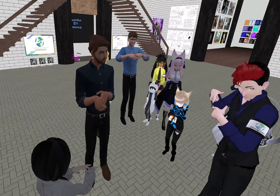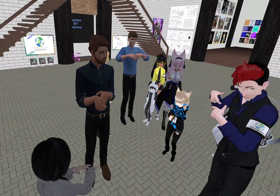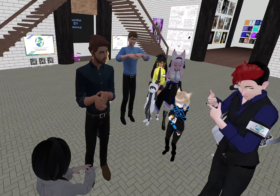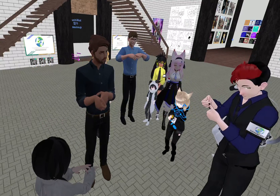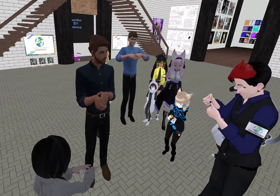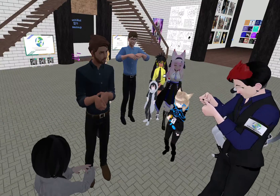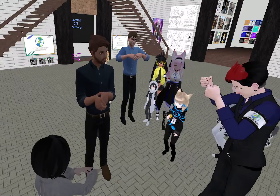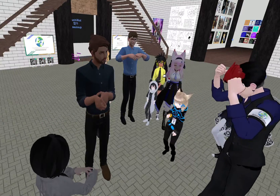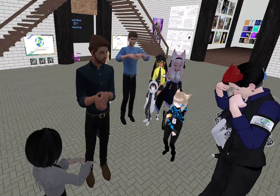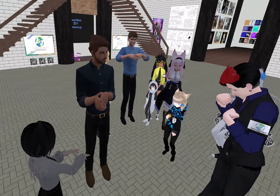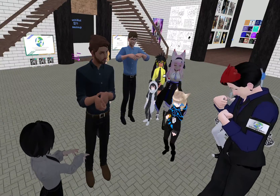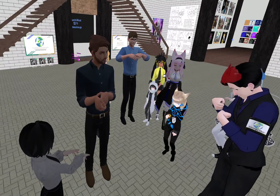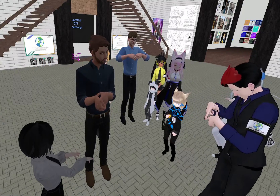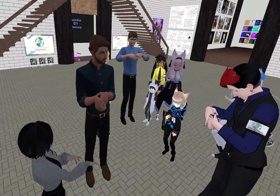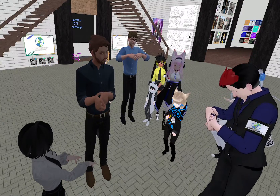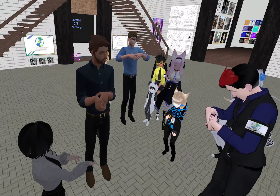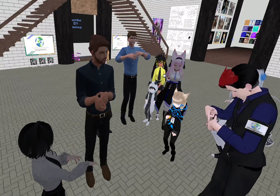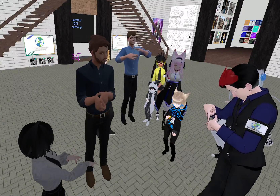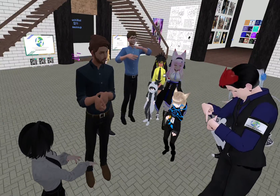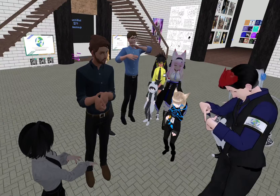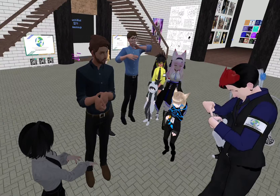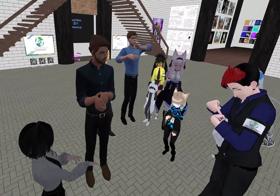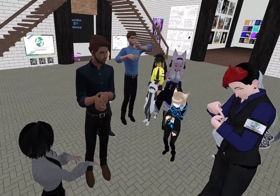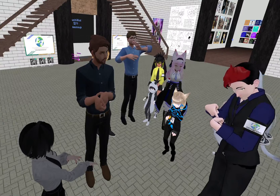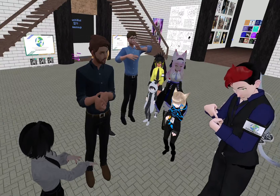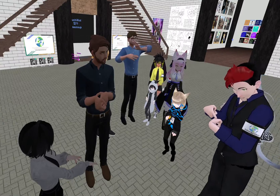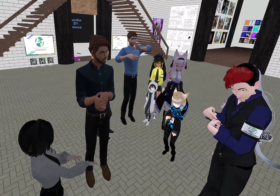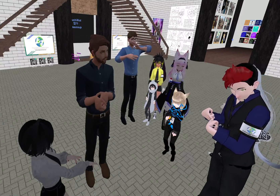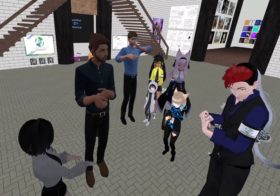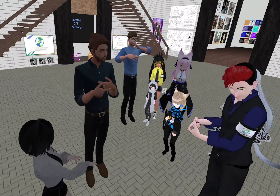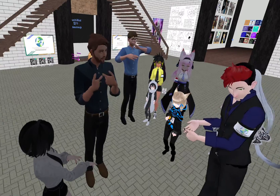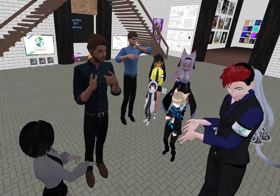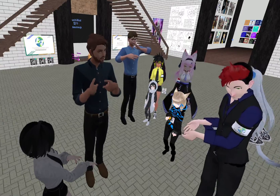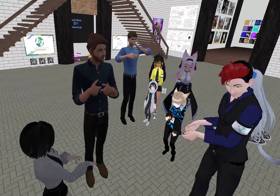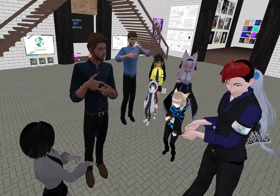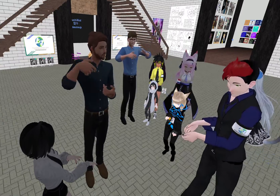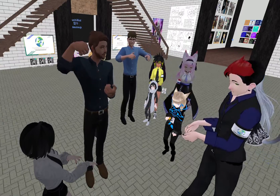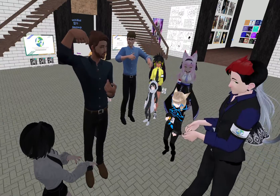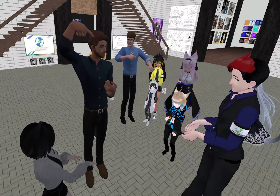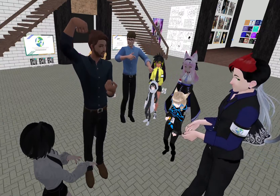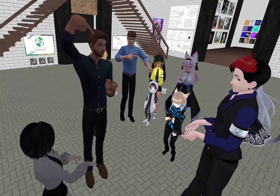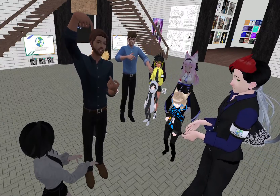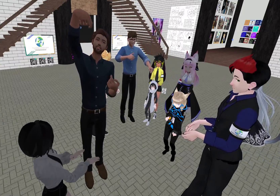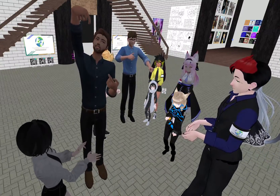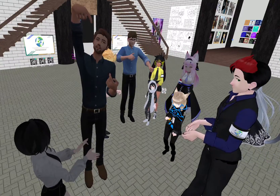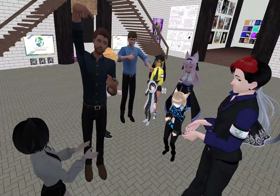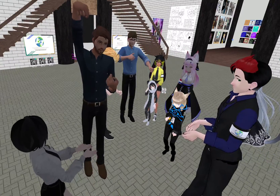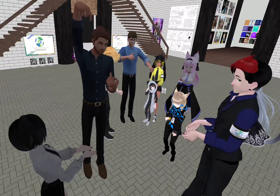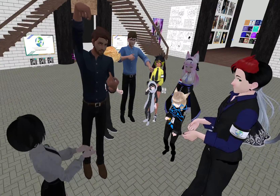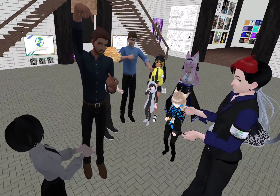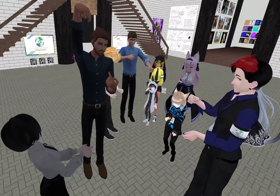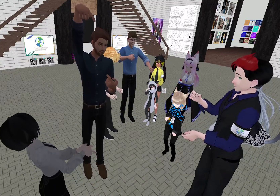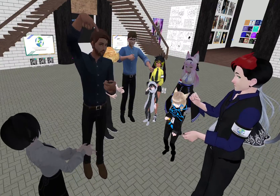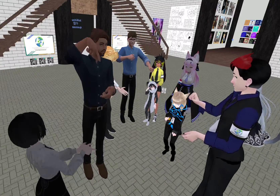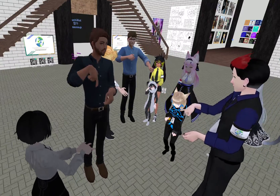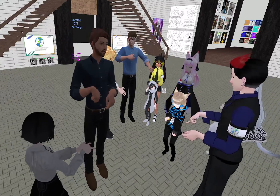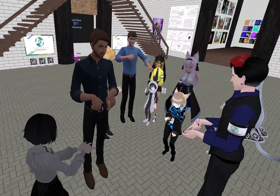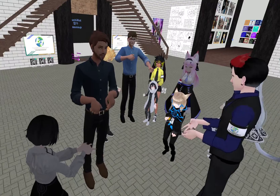this like little thing that you like put on. It's got like a little box, Little battery pack that syncs up to yeah, the that theater. thing.